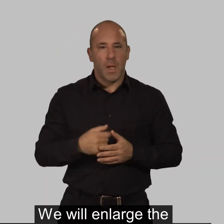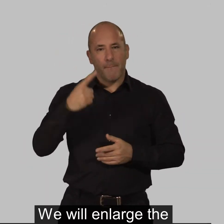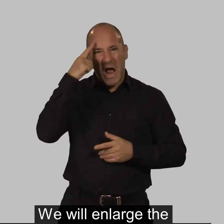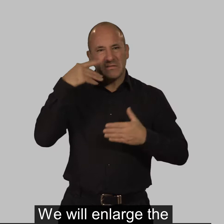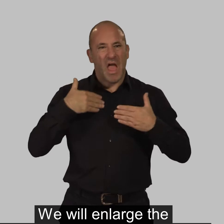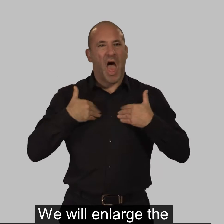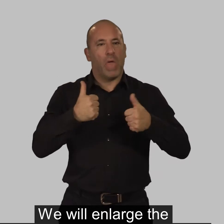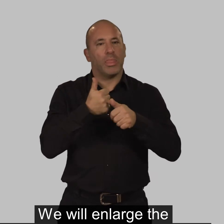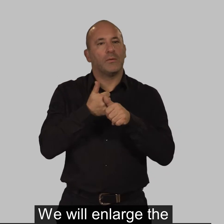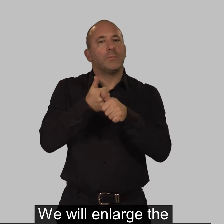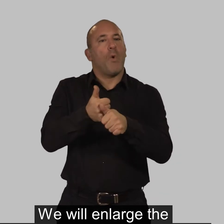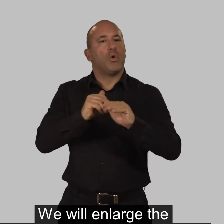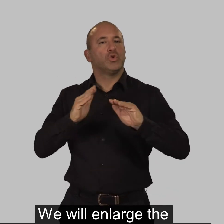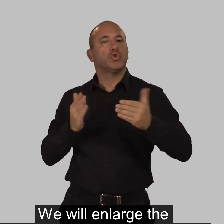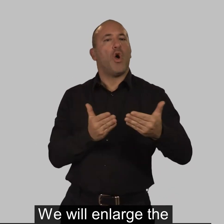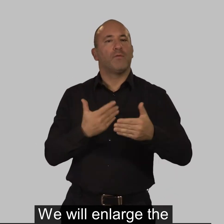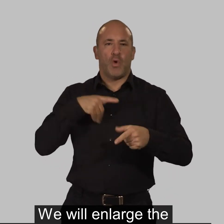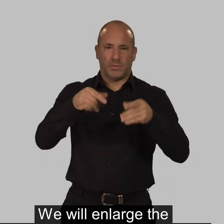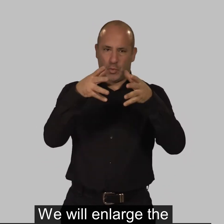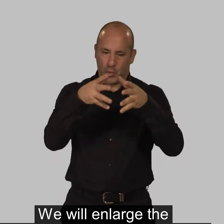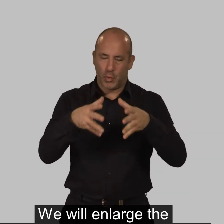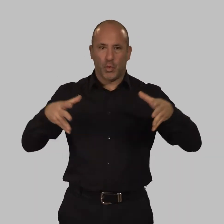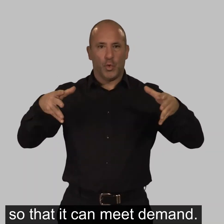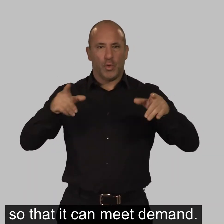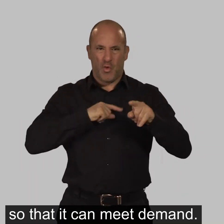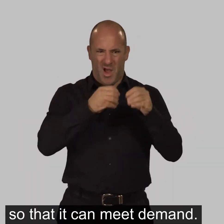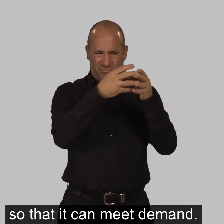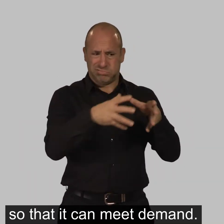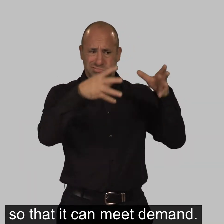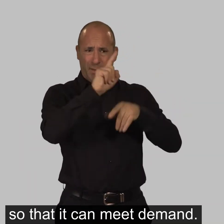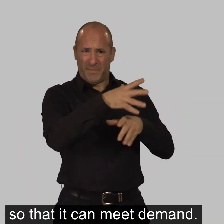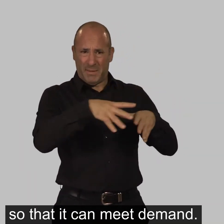We will enlarge the mental health support service so that it can meet demand.